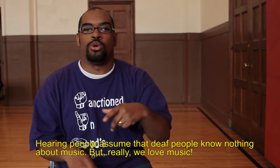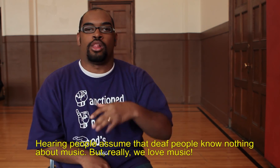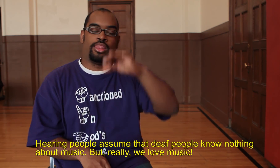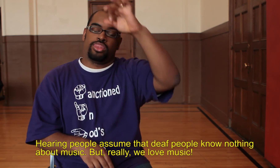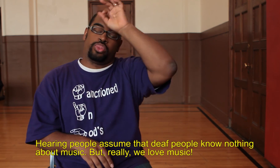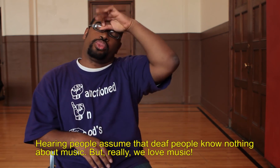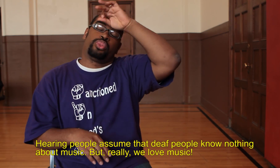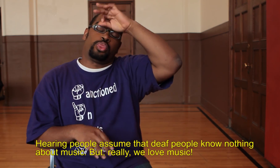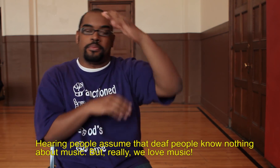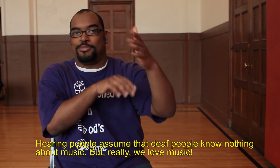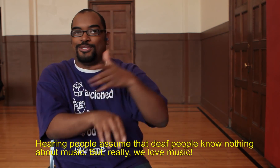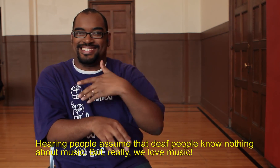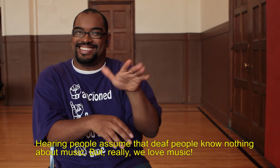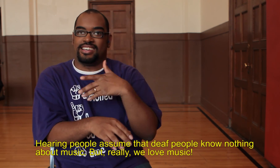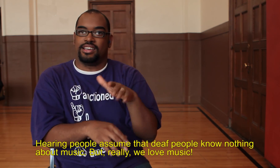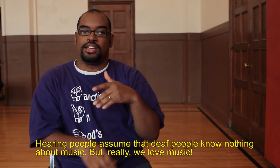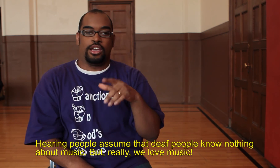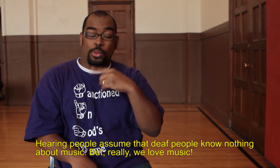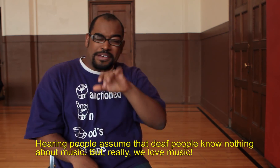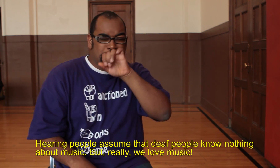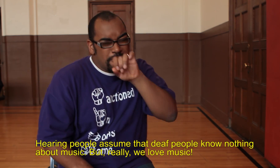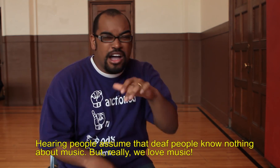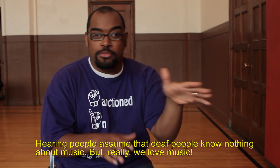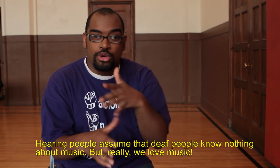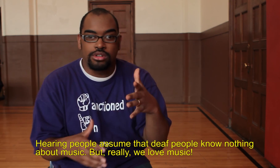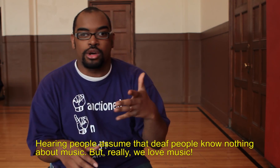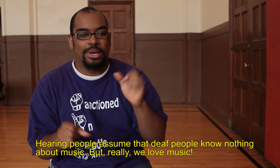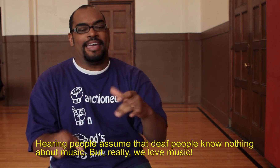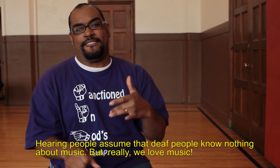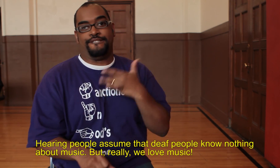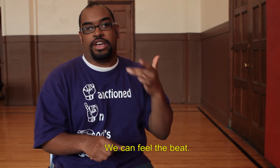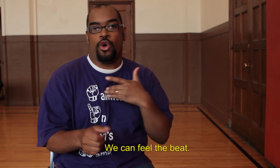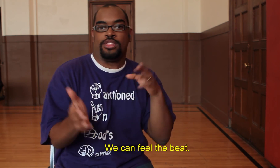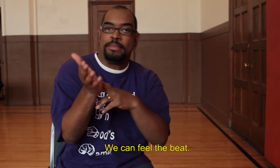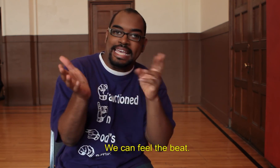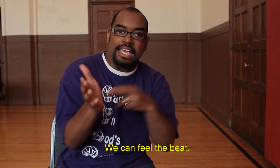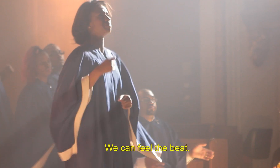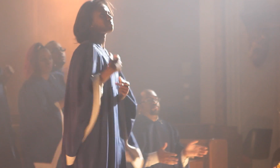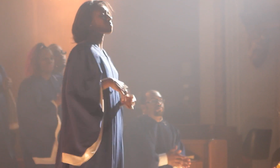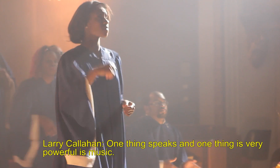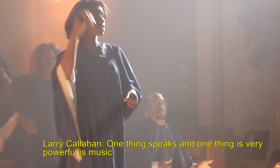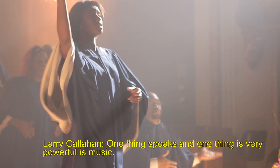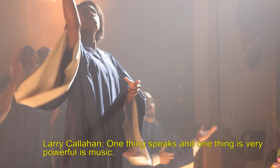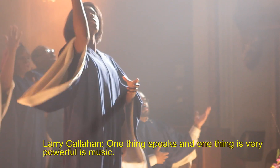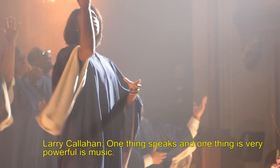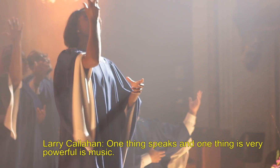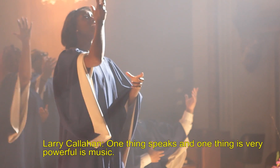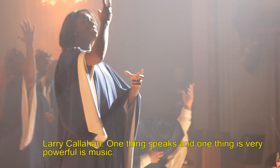Hearing people assume that deaf people know nothing about music, but really we love music. We can feel the beat. One thing speaks,